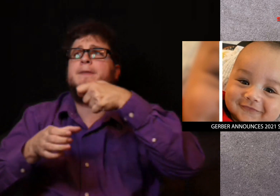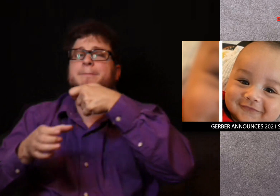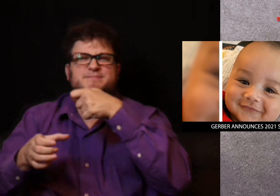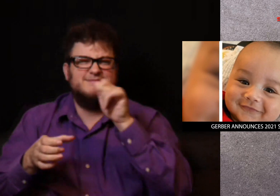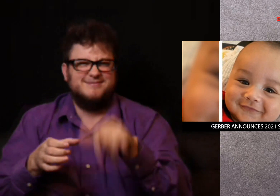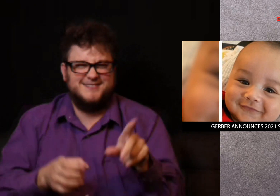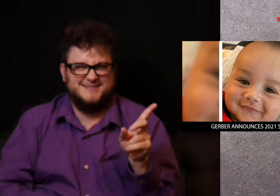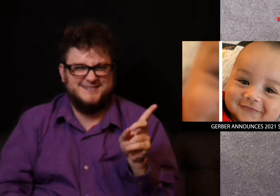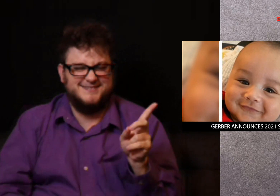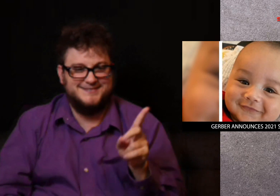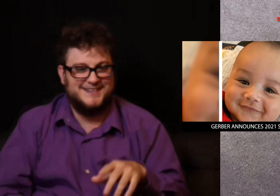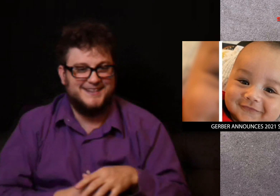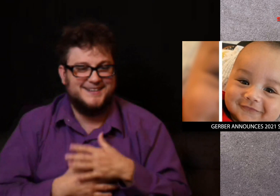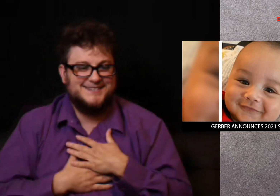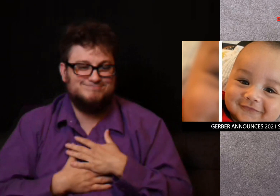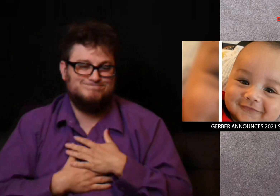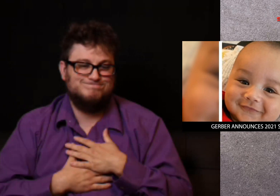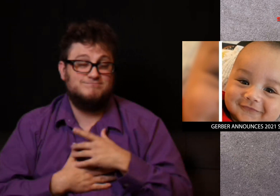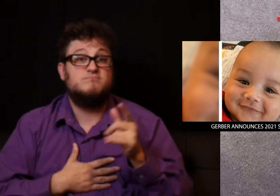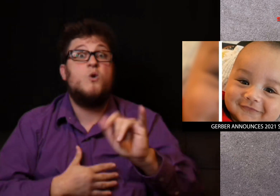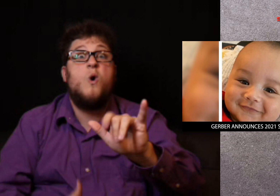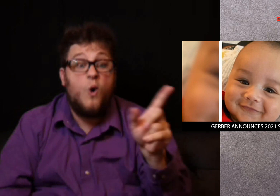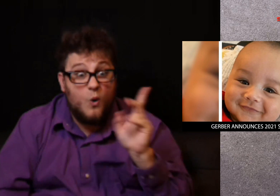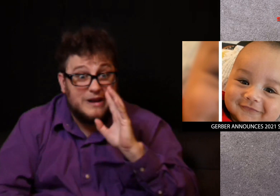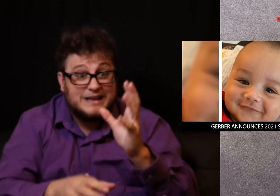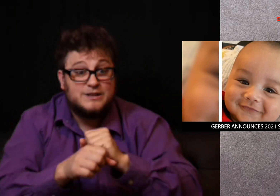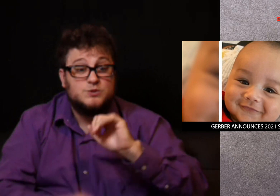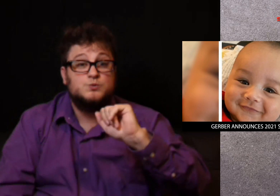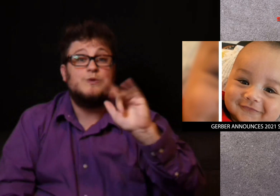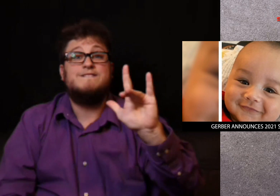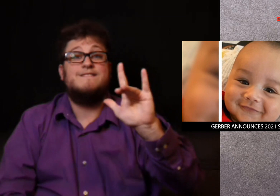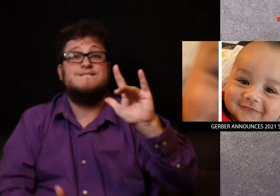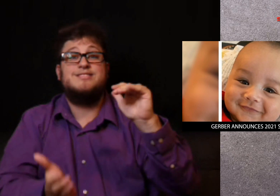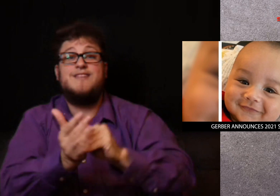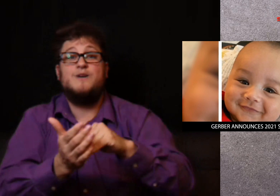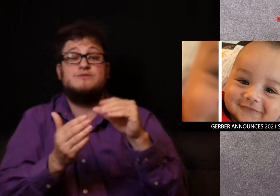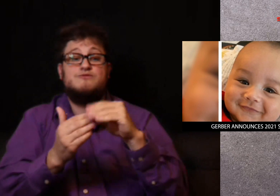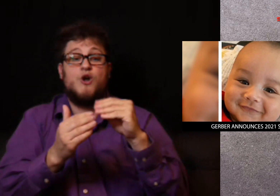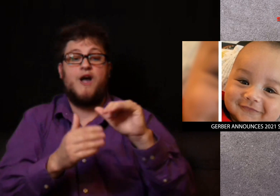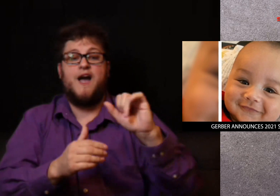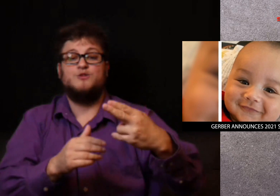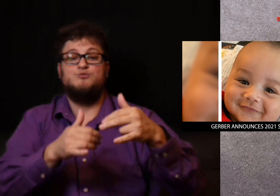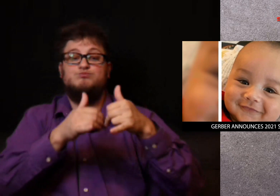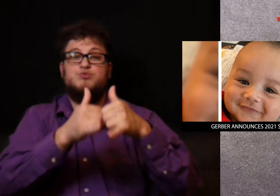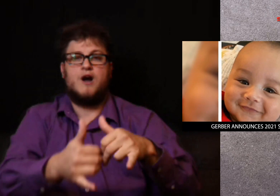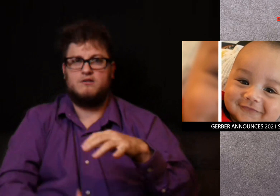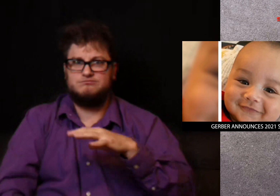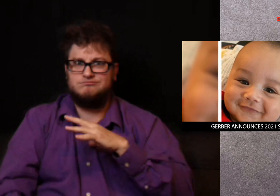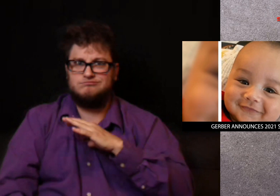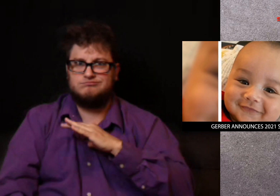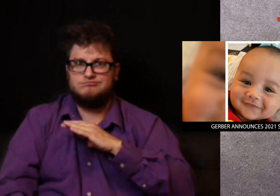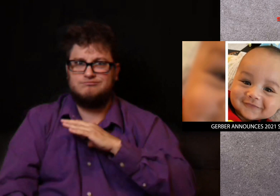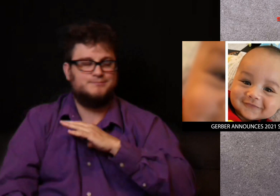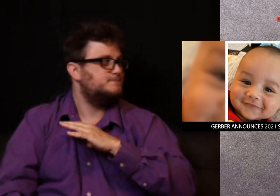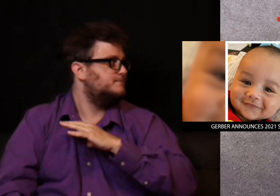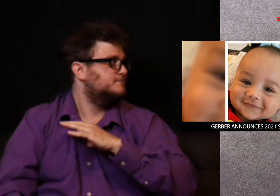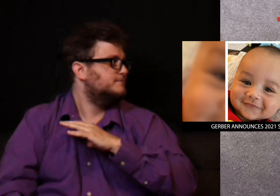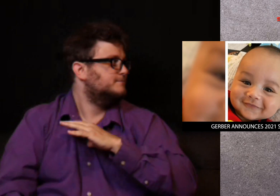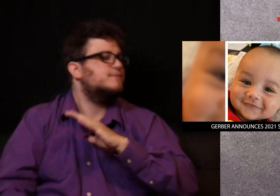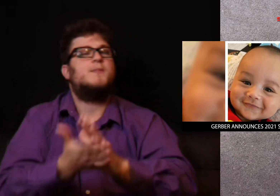be the official taste tester for baby food products and will receive a $25,000 cash prize